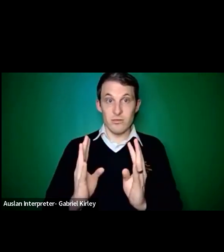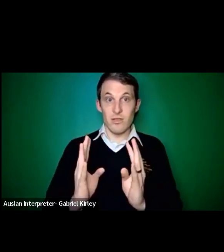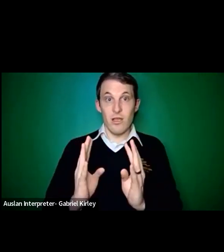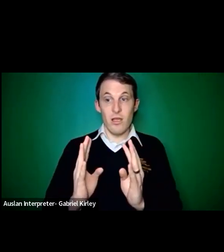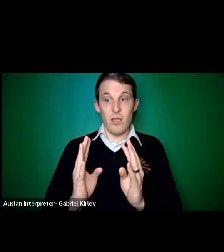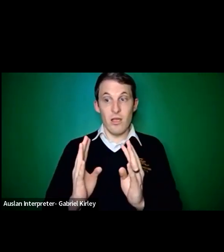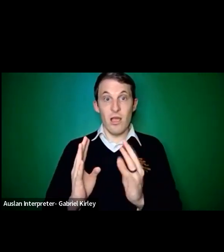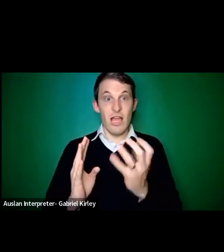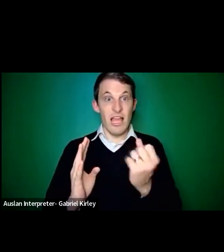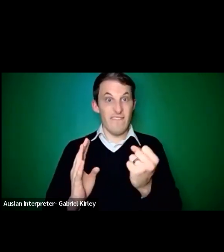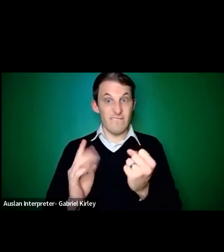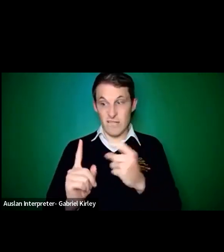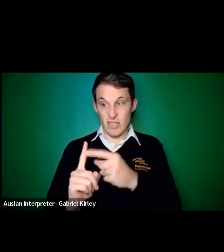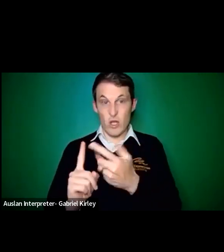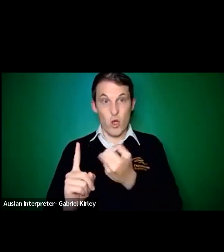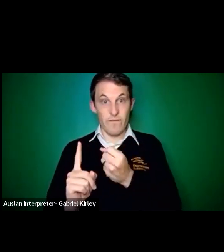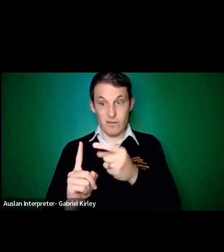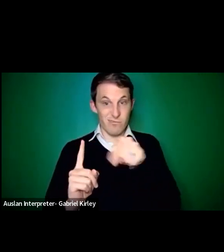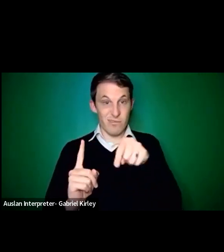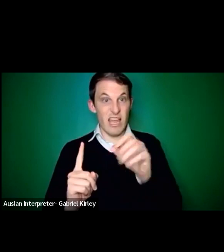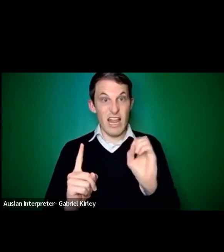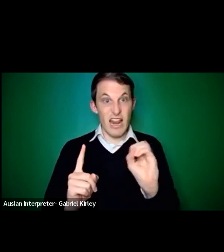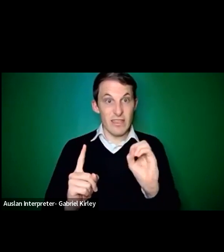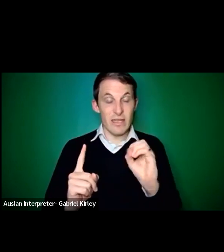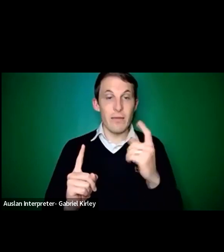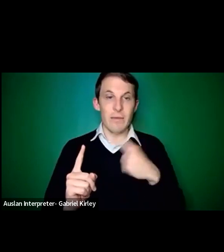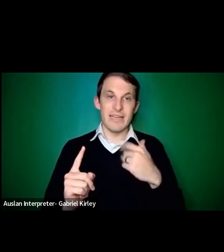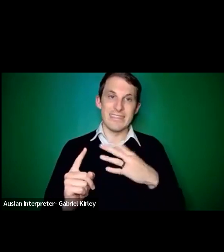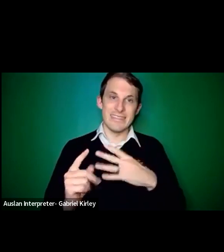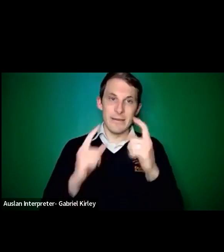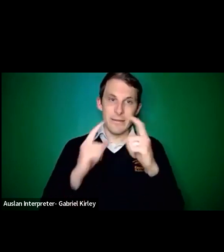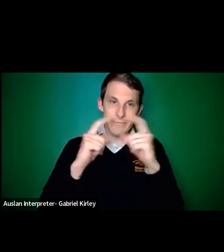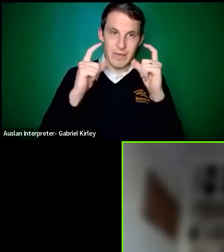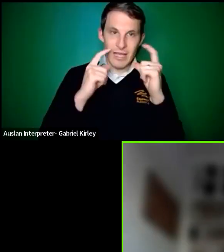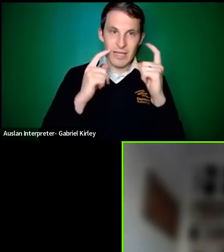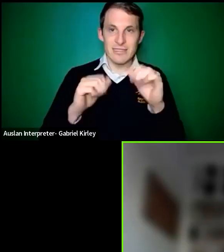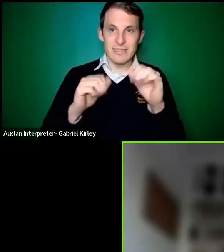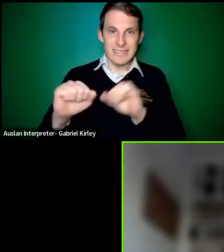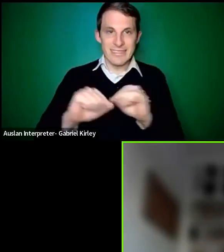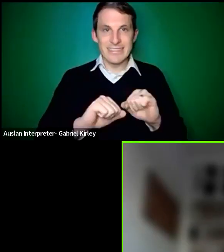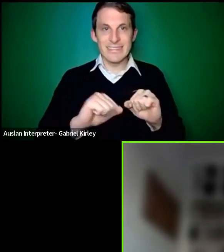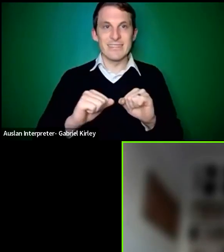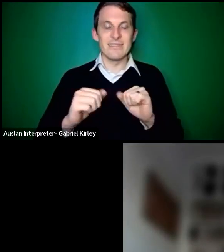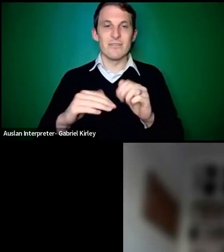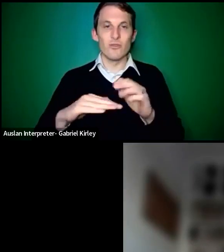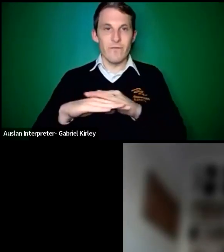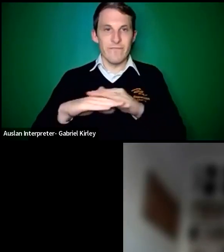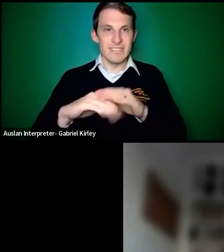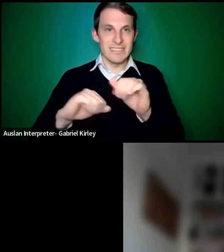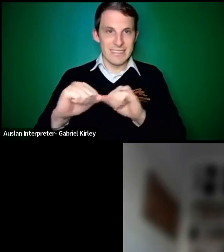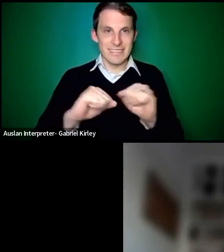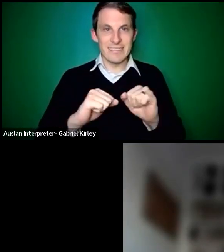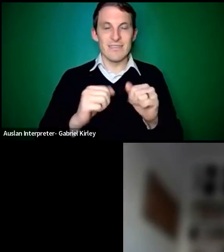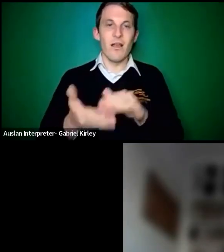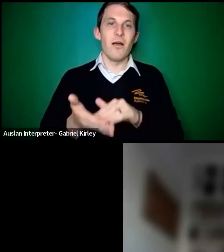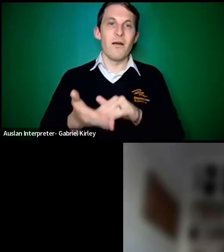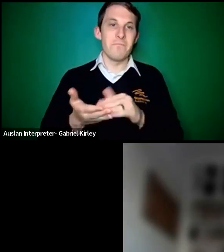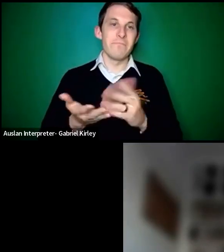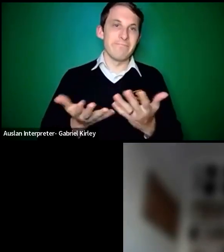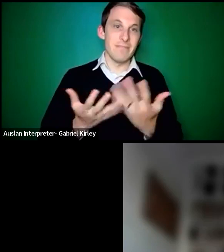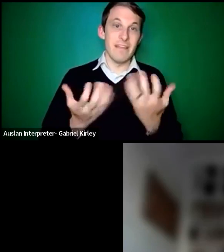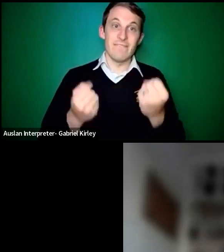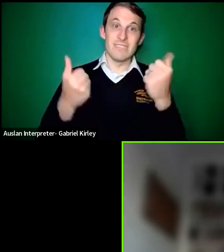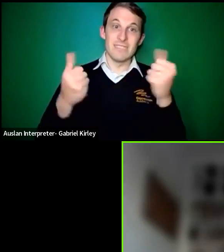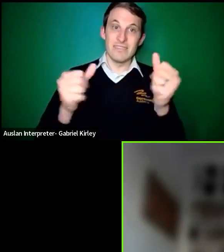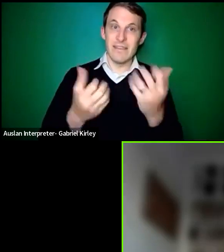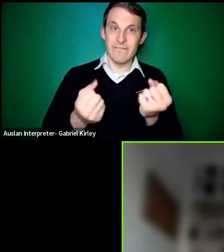surfaces helps. Thanks very much. Another question for you, Rob, although I can also offer on this one,